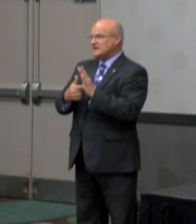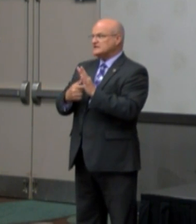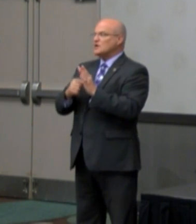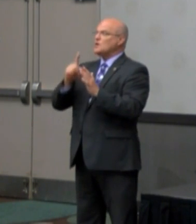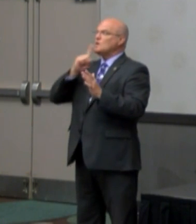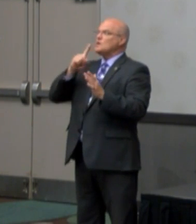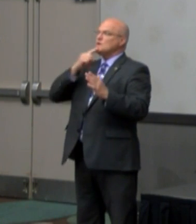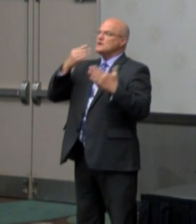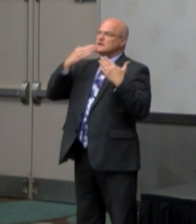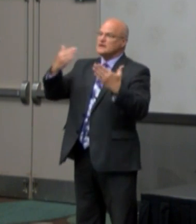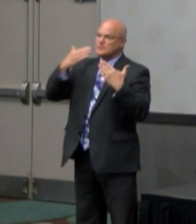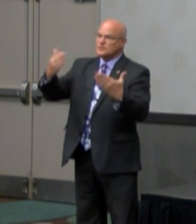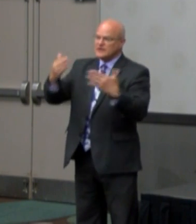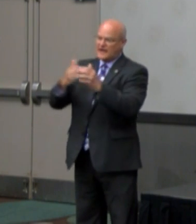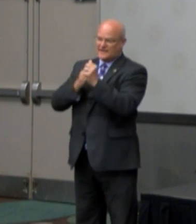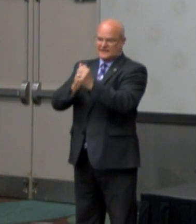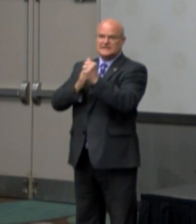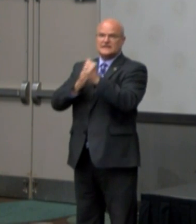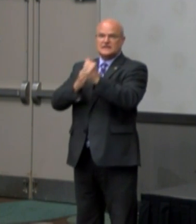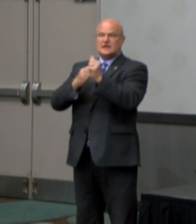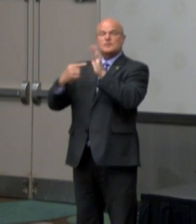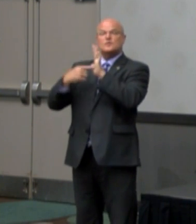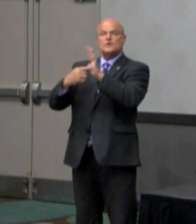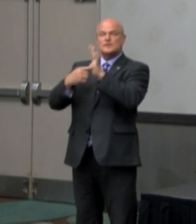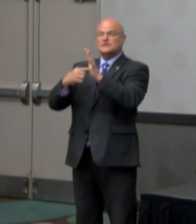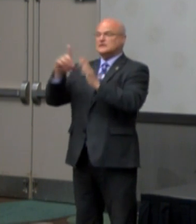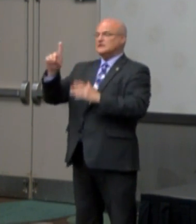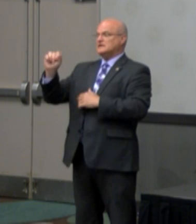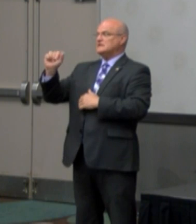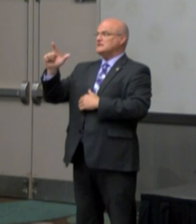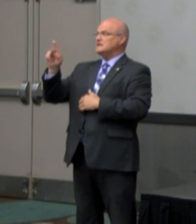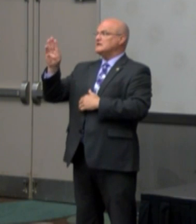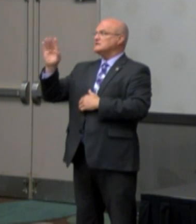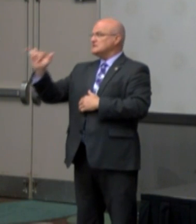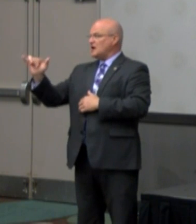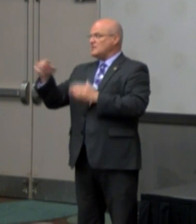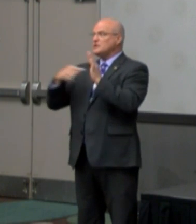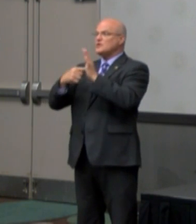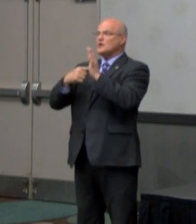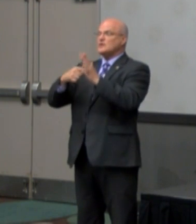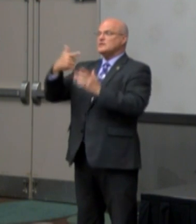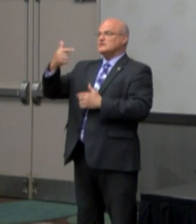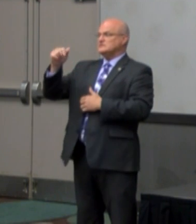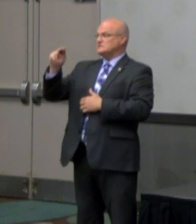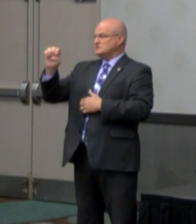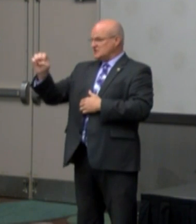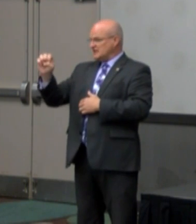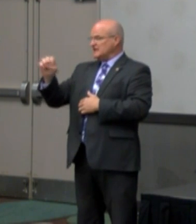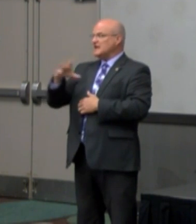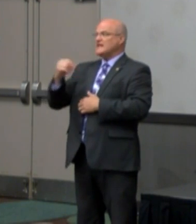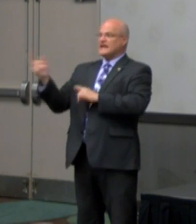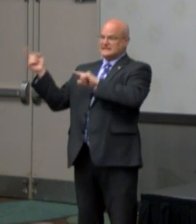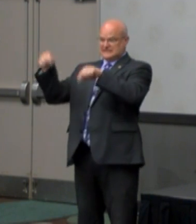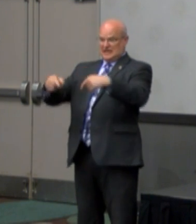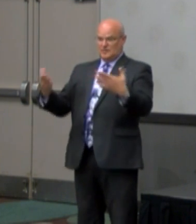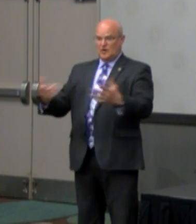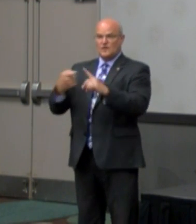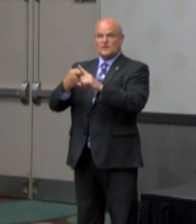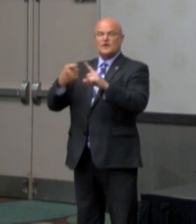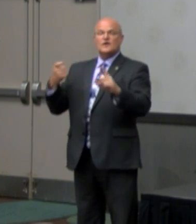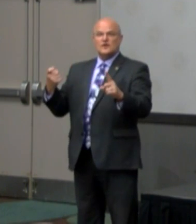much appreciate the leadership of Representative Dalby, Representative Lane Jean, that's come over